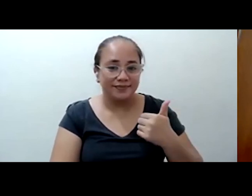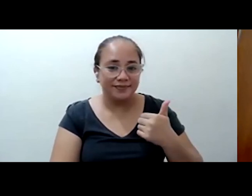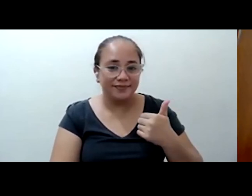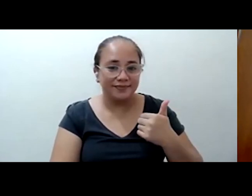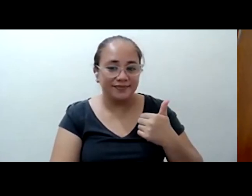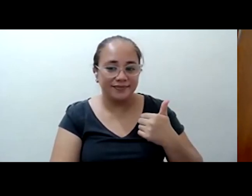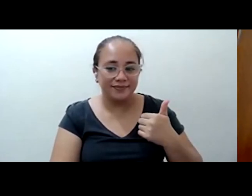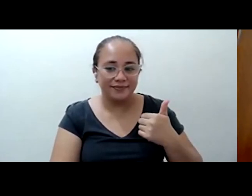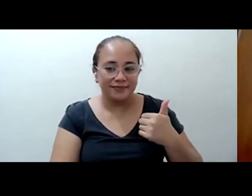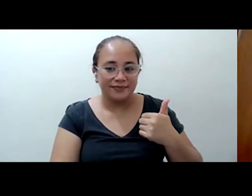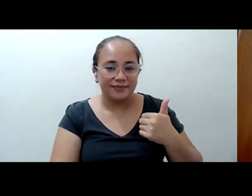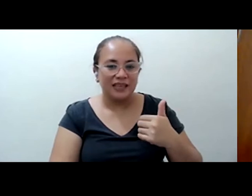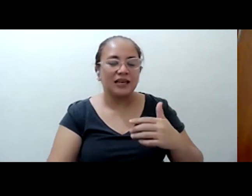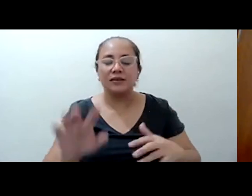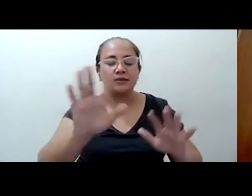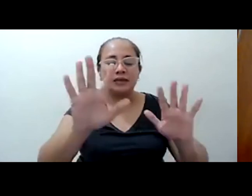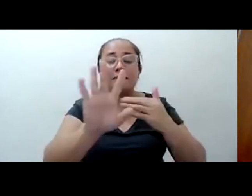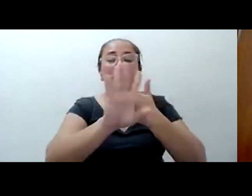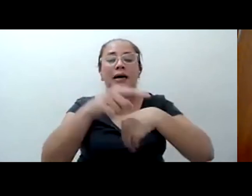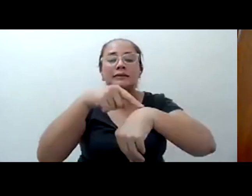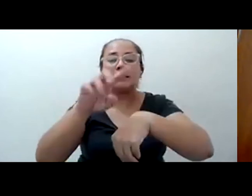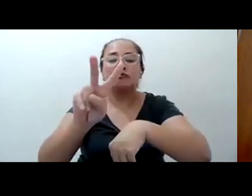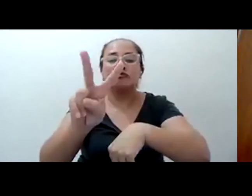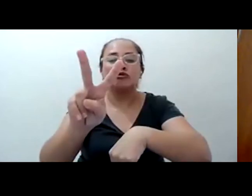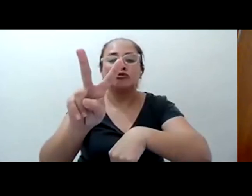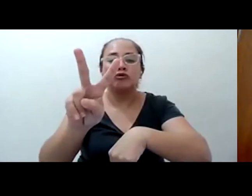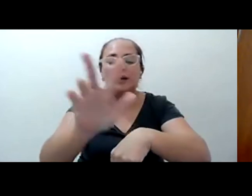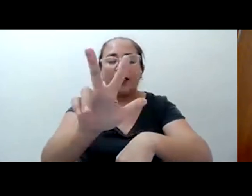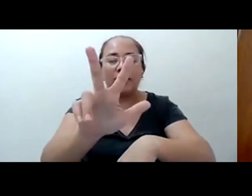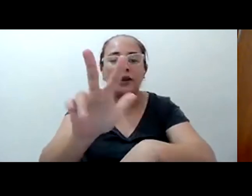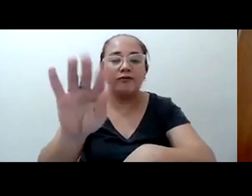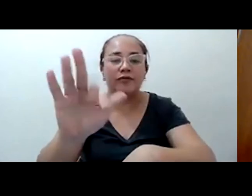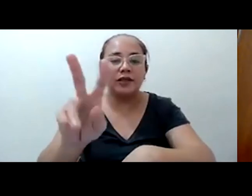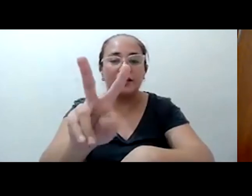Okay, let's make it to 3:15, come back.